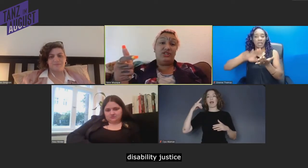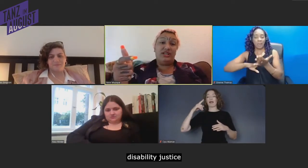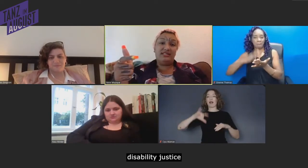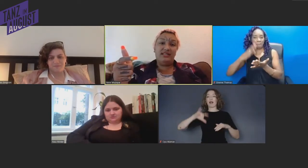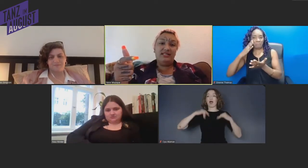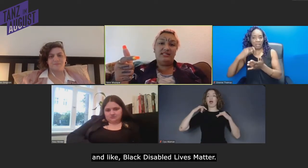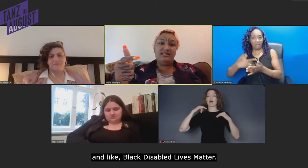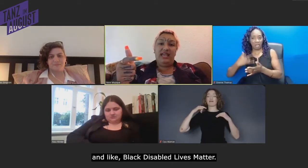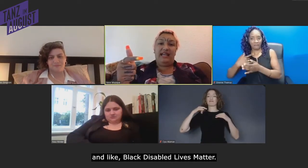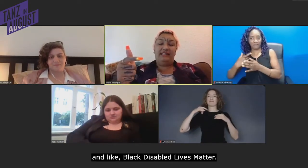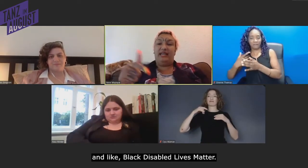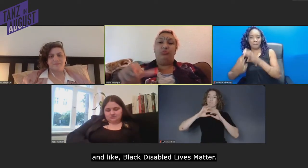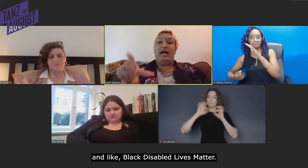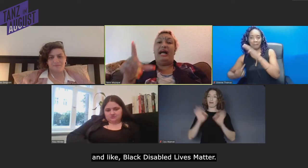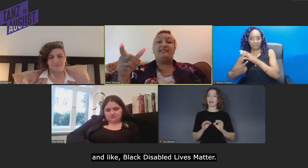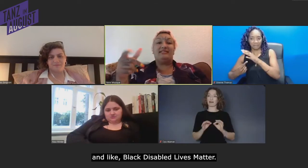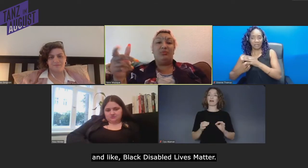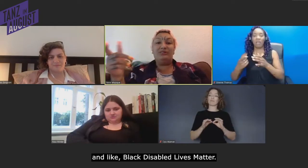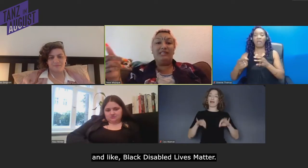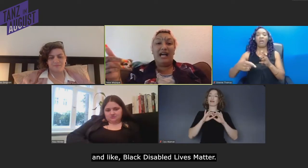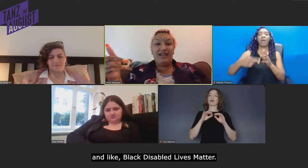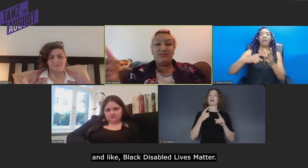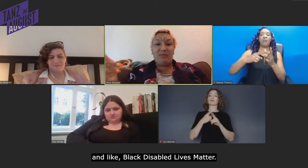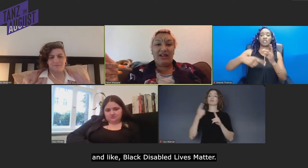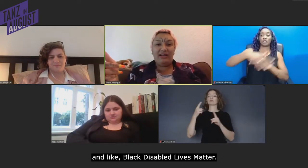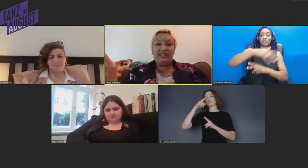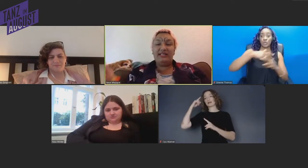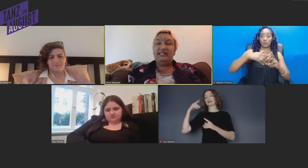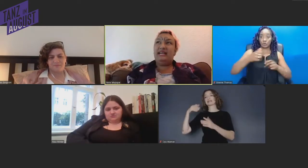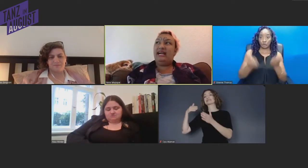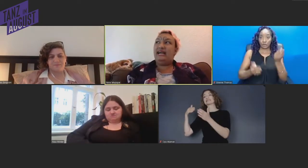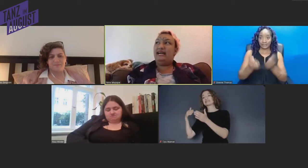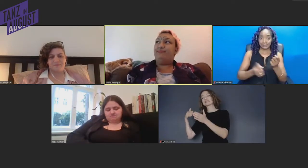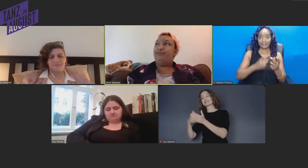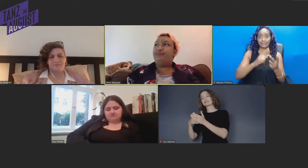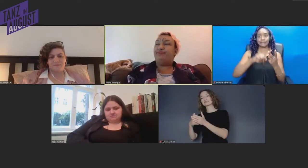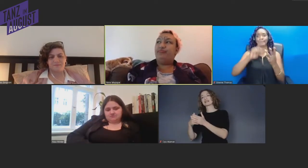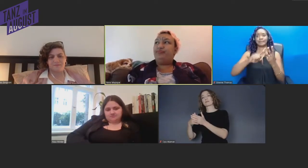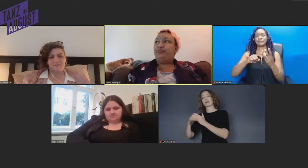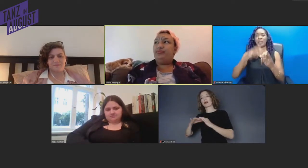disability justice, and like Black disabled lives matter,